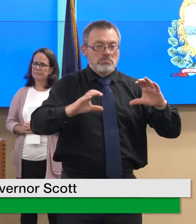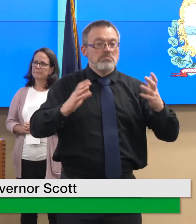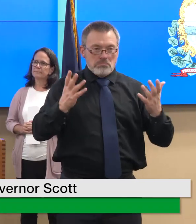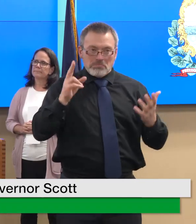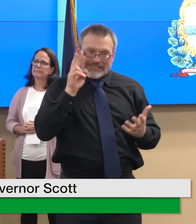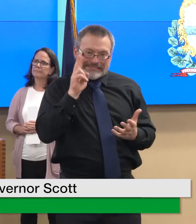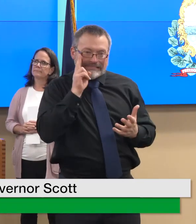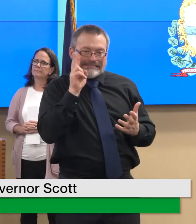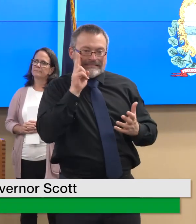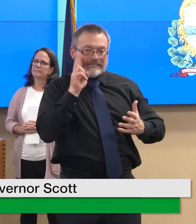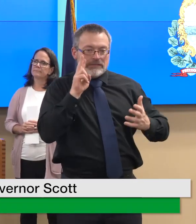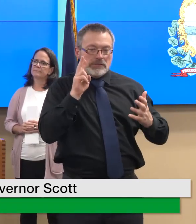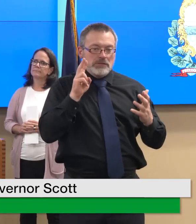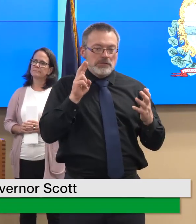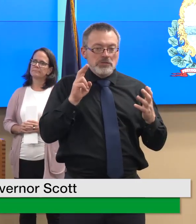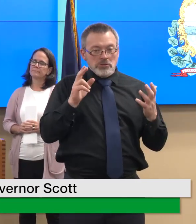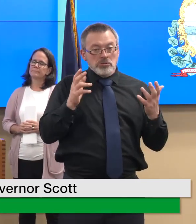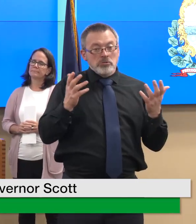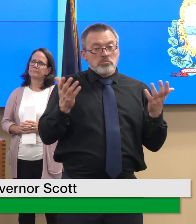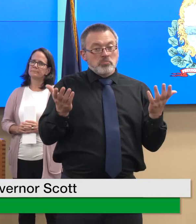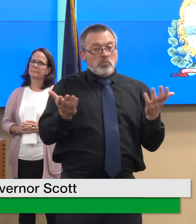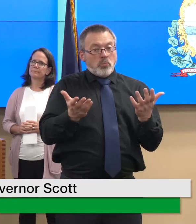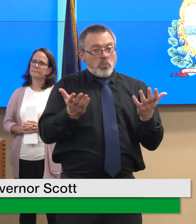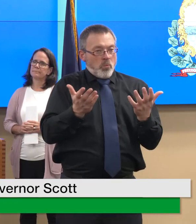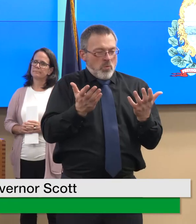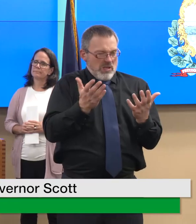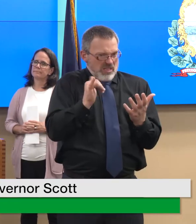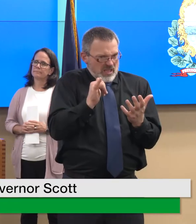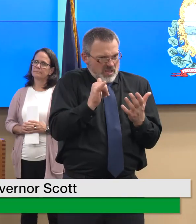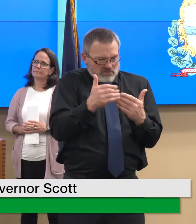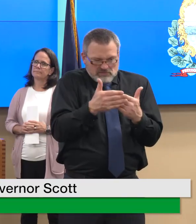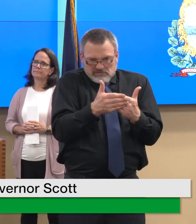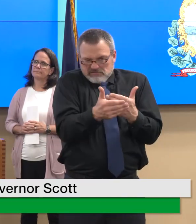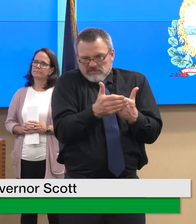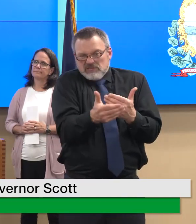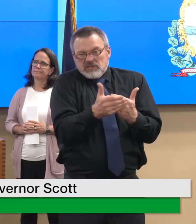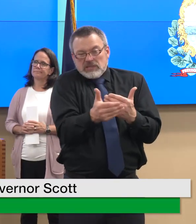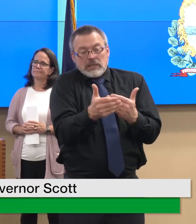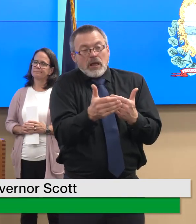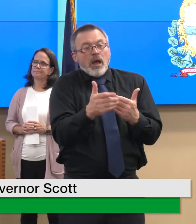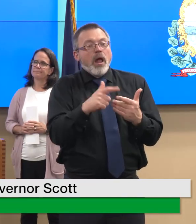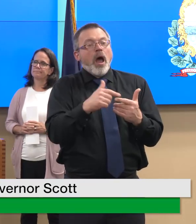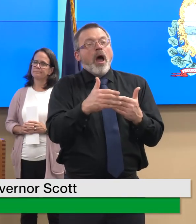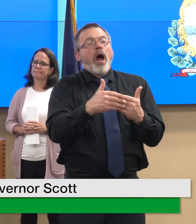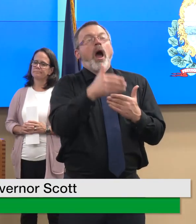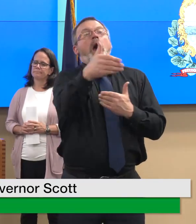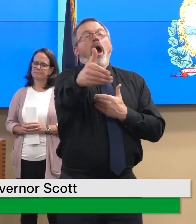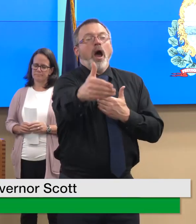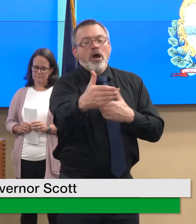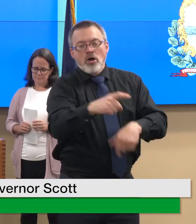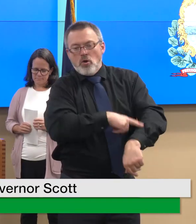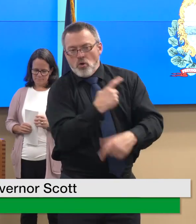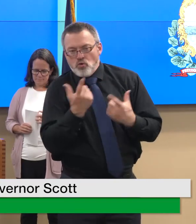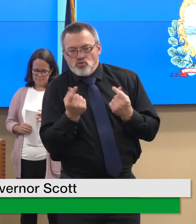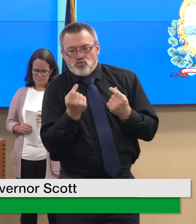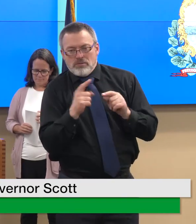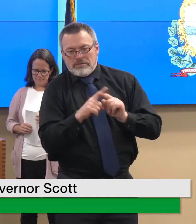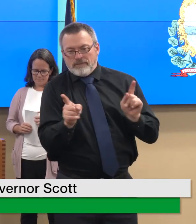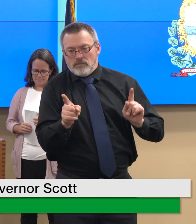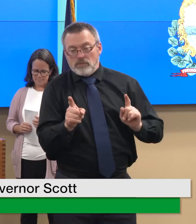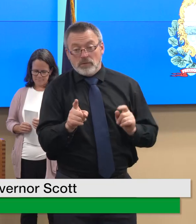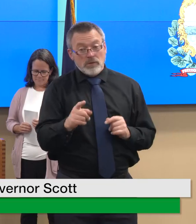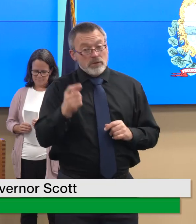of the medium term support for municipalities to have resources. But I do think adaptation in the long